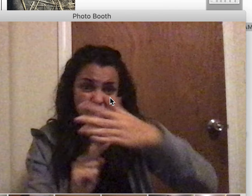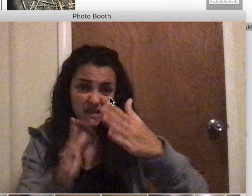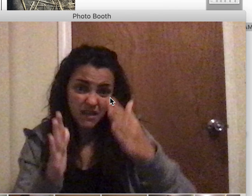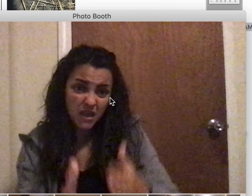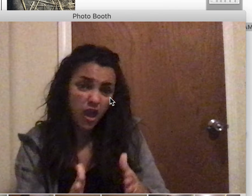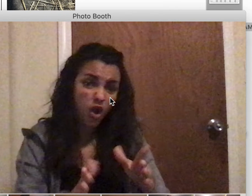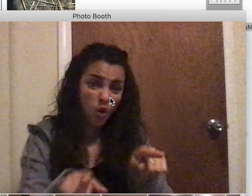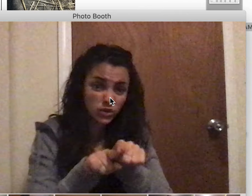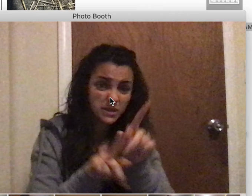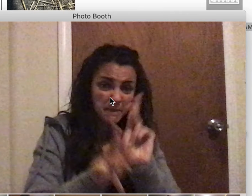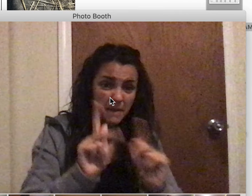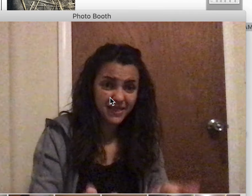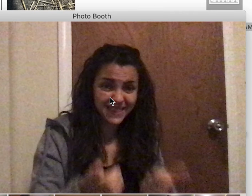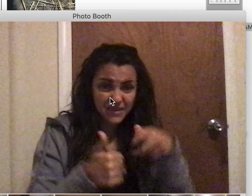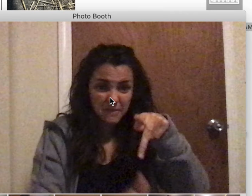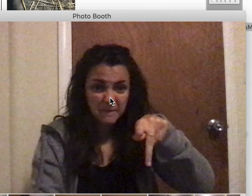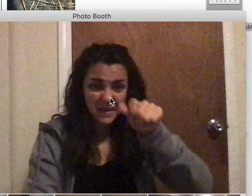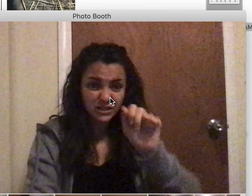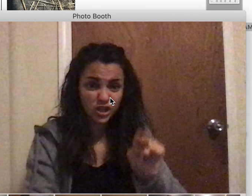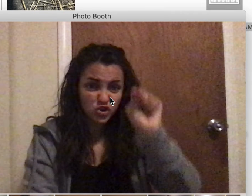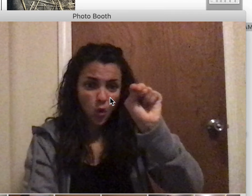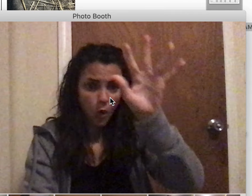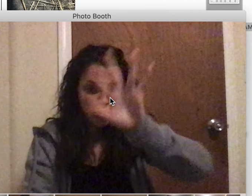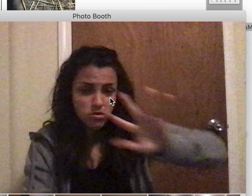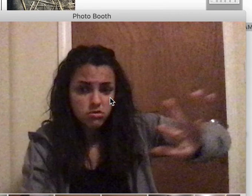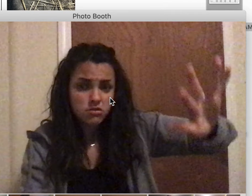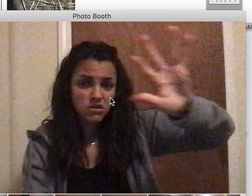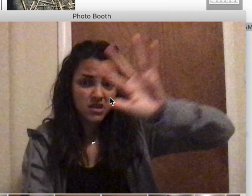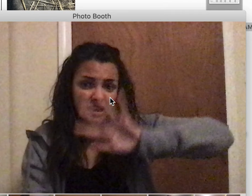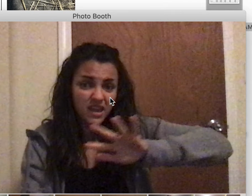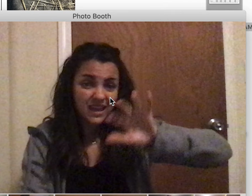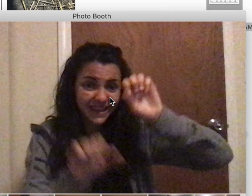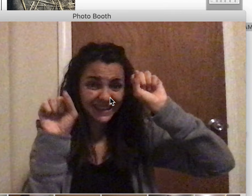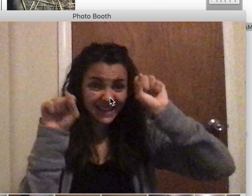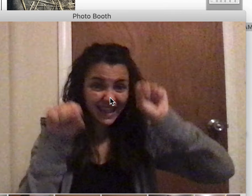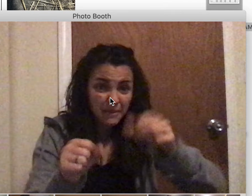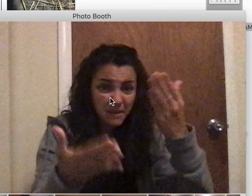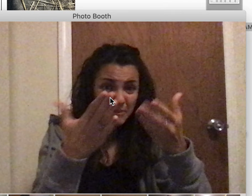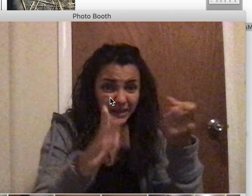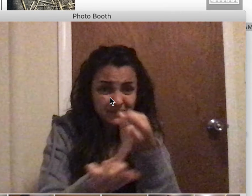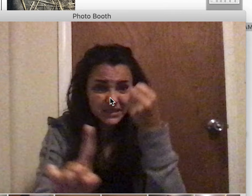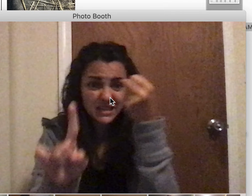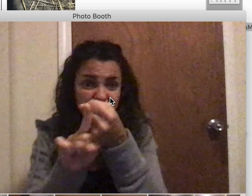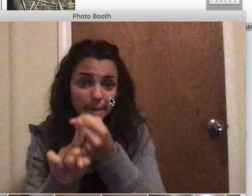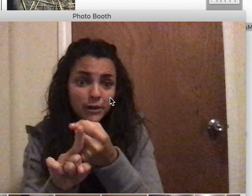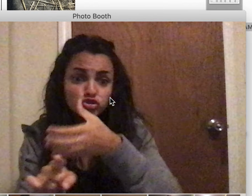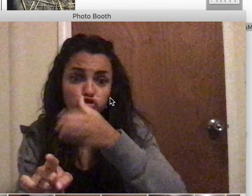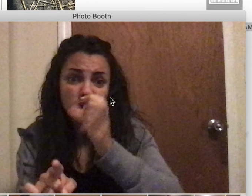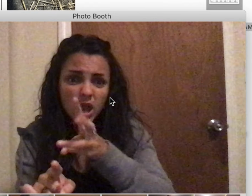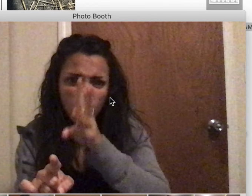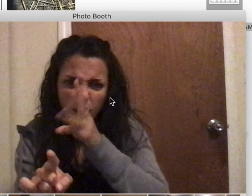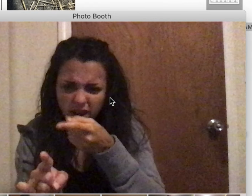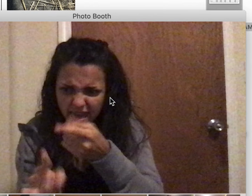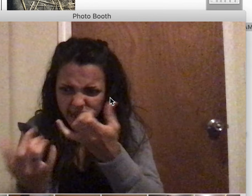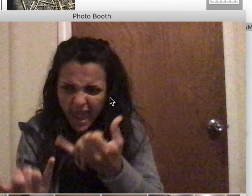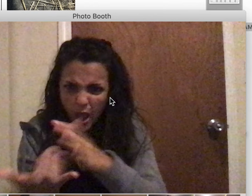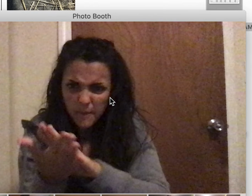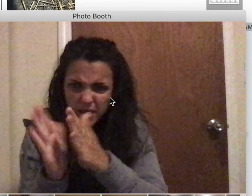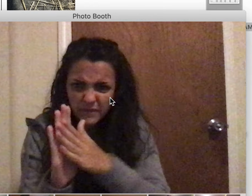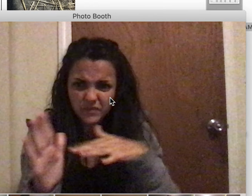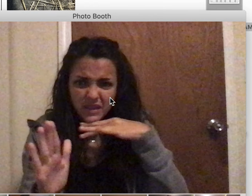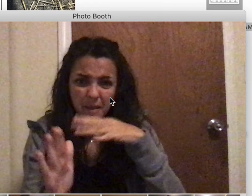Pennsylvania's northern counties are concerned the process can contaminate drinking water. Bill Ely said the drilling allowed methane and